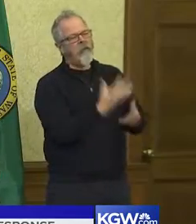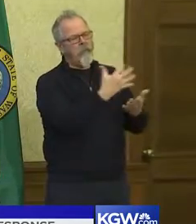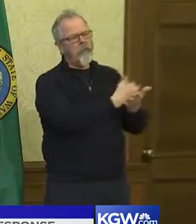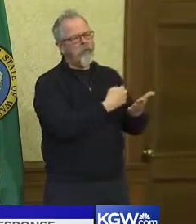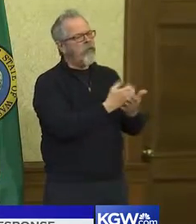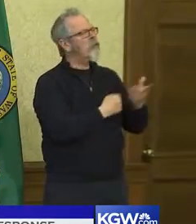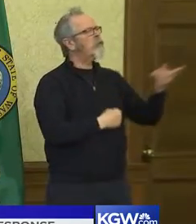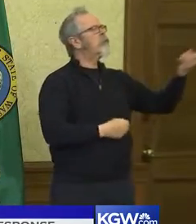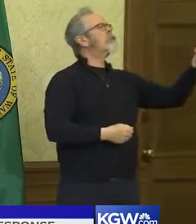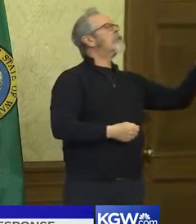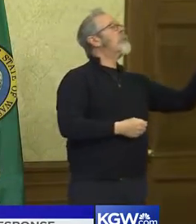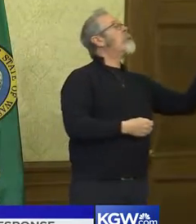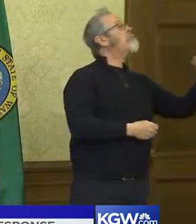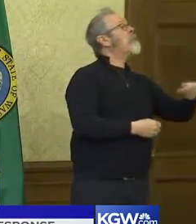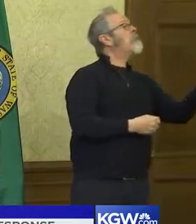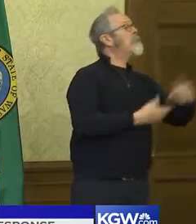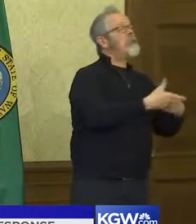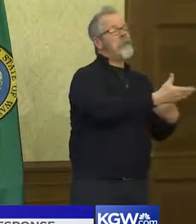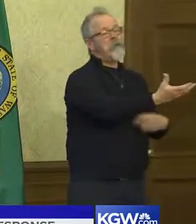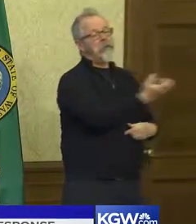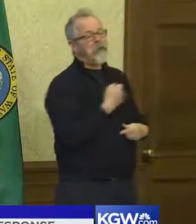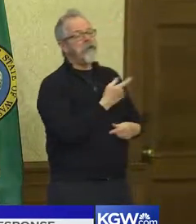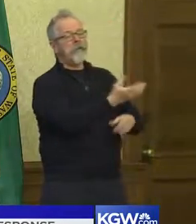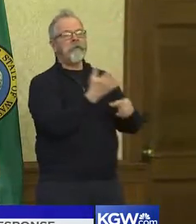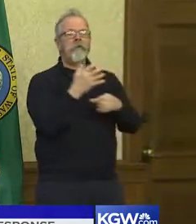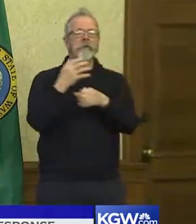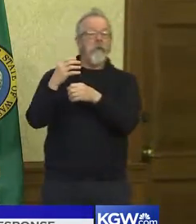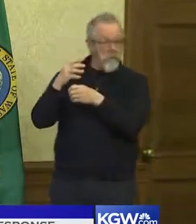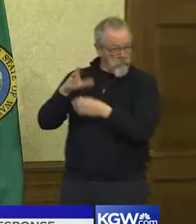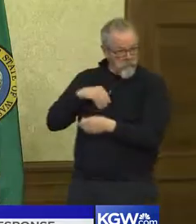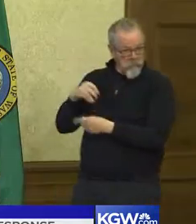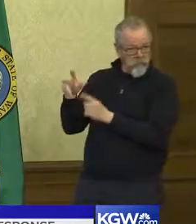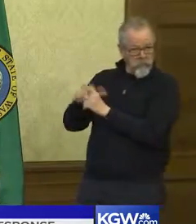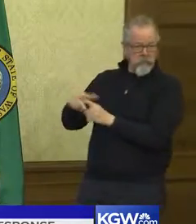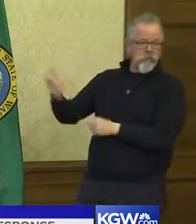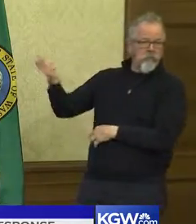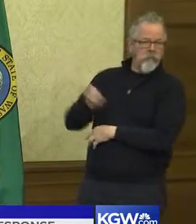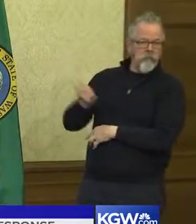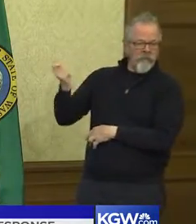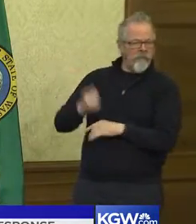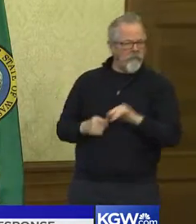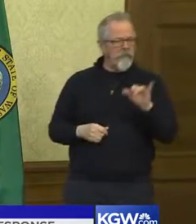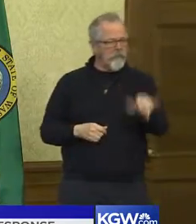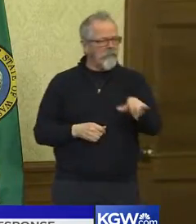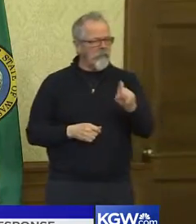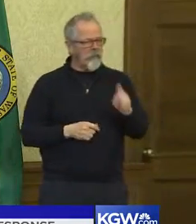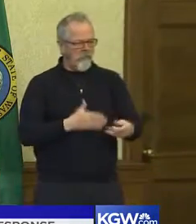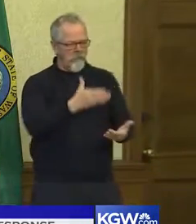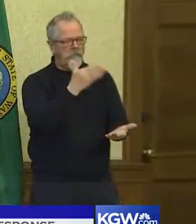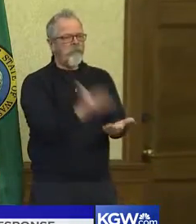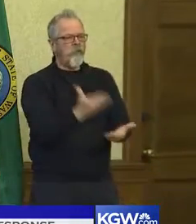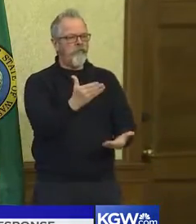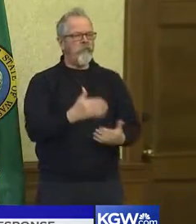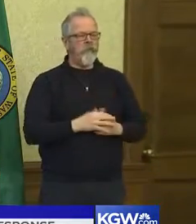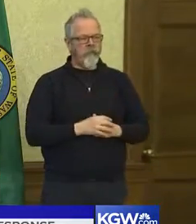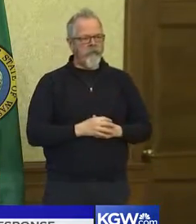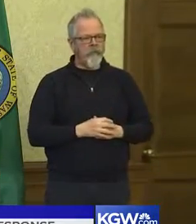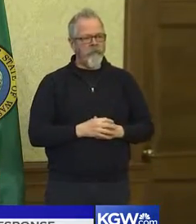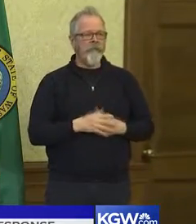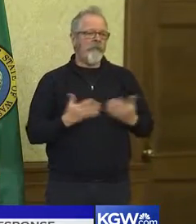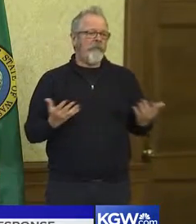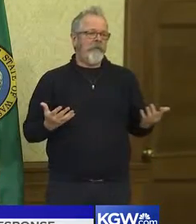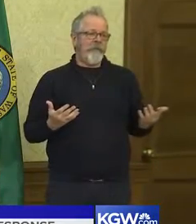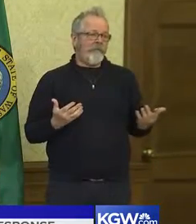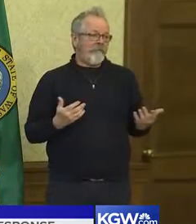have 680 hours, the person who's only been on the job for a month or two, or the person who works 5 hours per week.